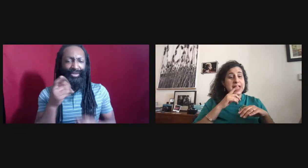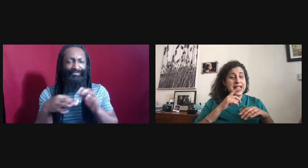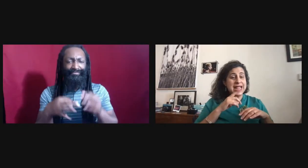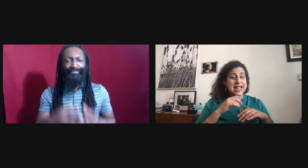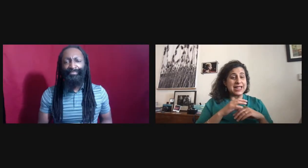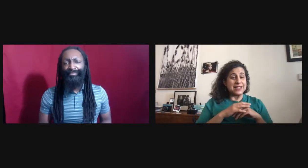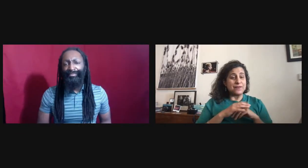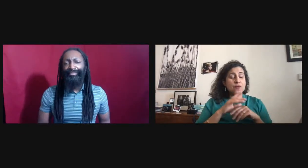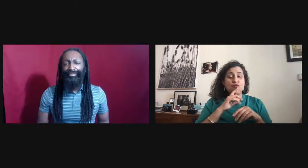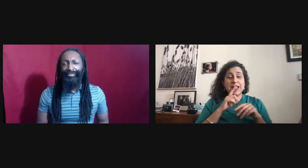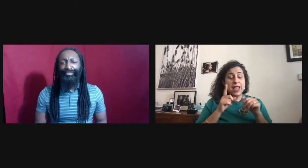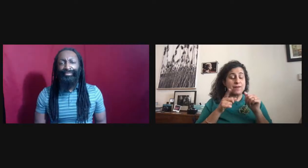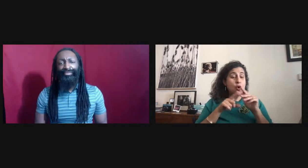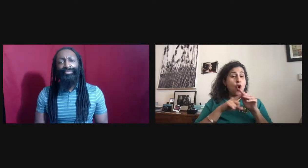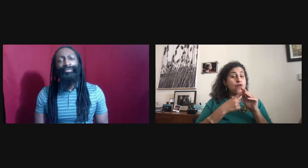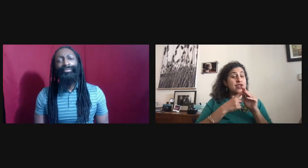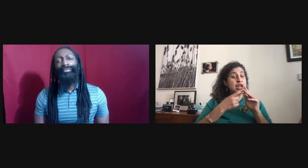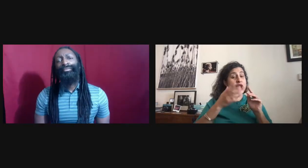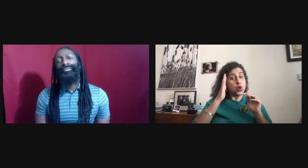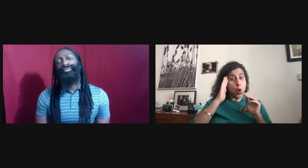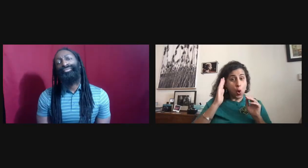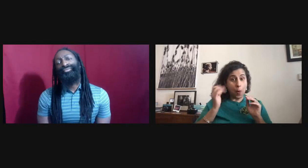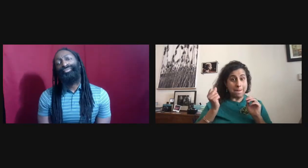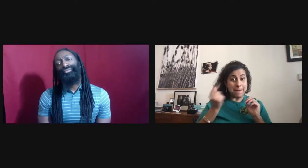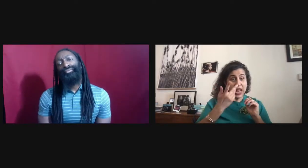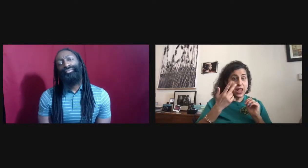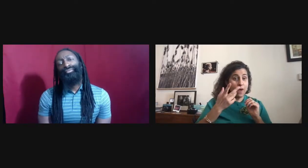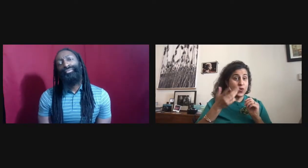that last picture, that last photo.